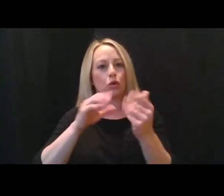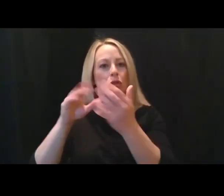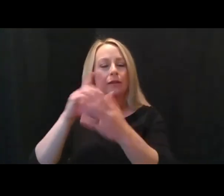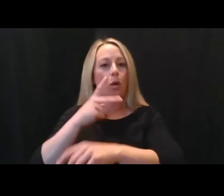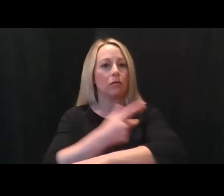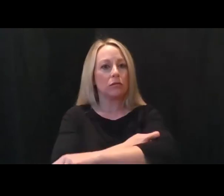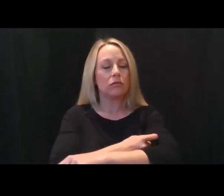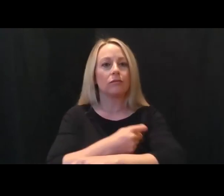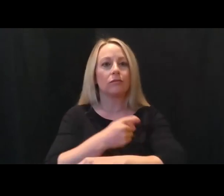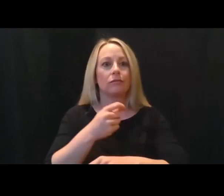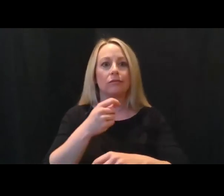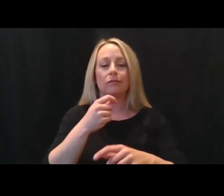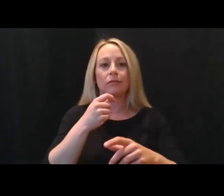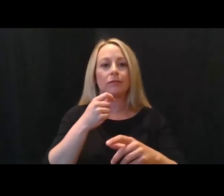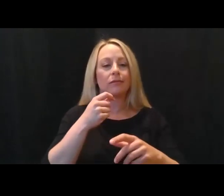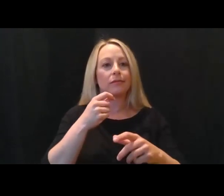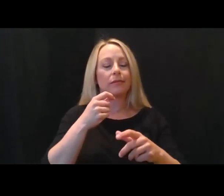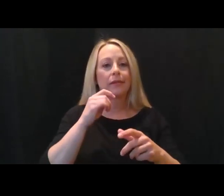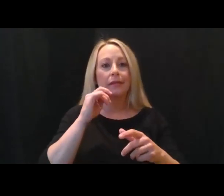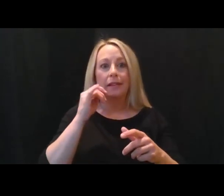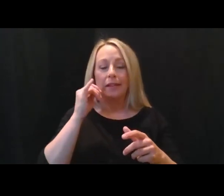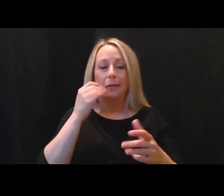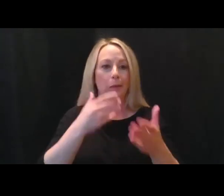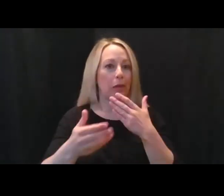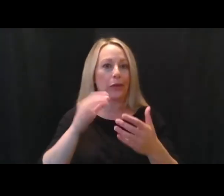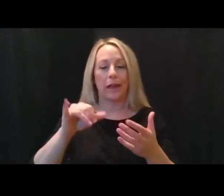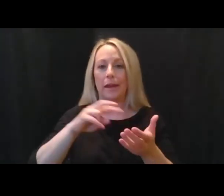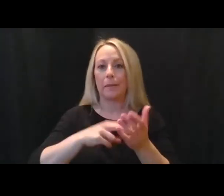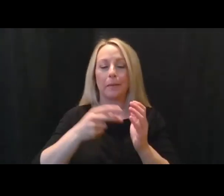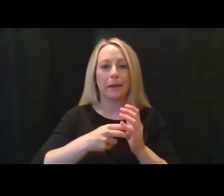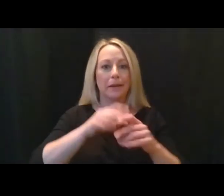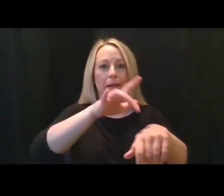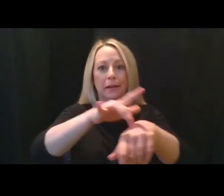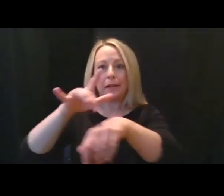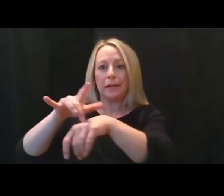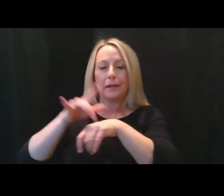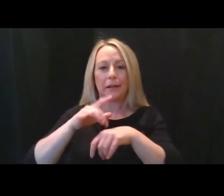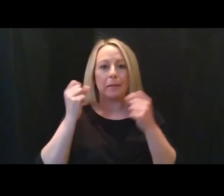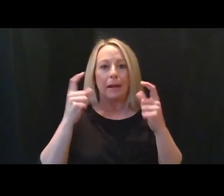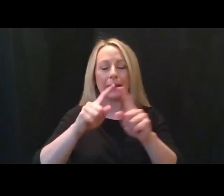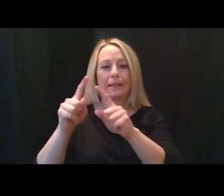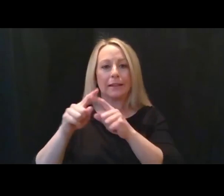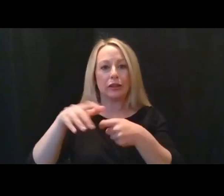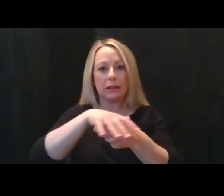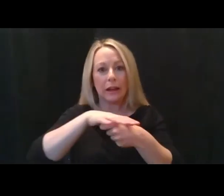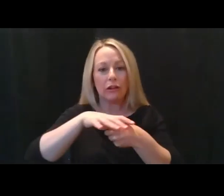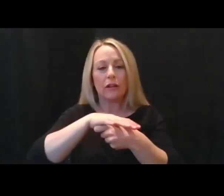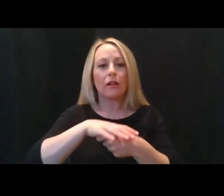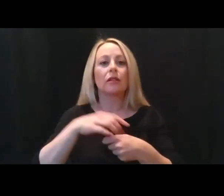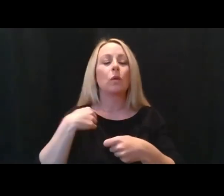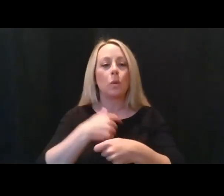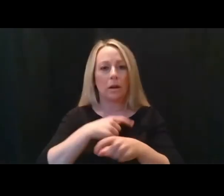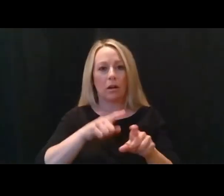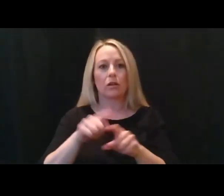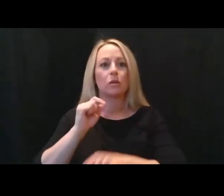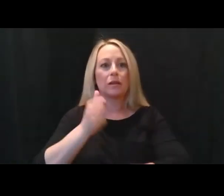mobile to multiple locations and congregate housing settings, homeless populations, and others. We've set up shop